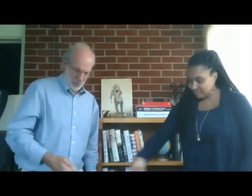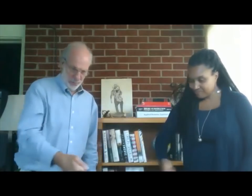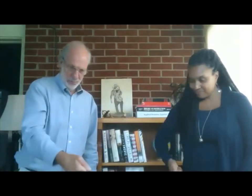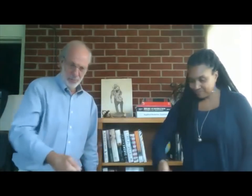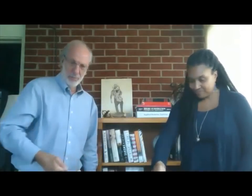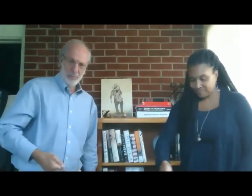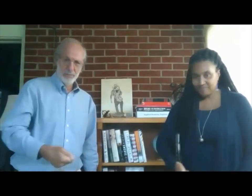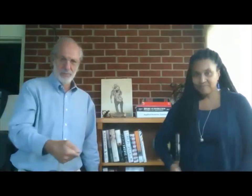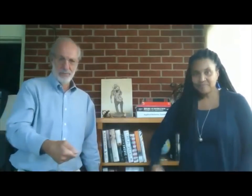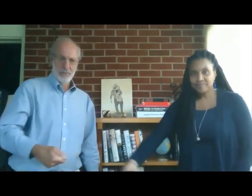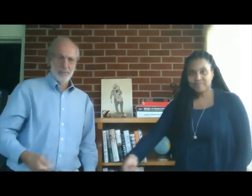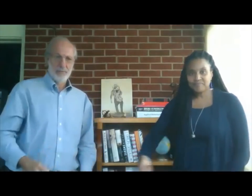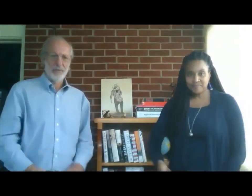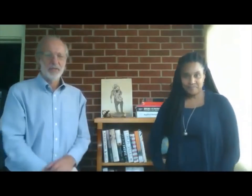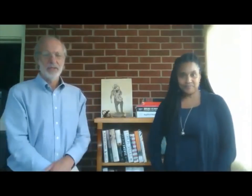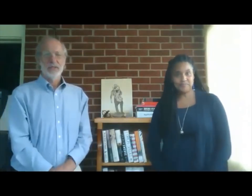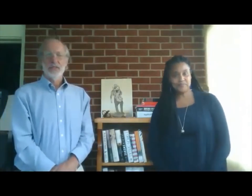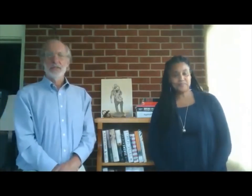Vacuum.